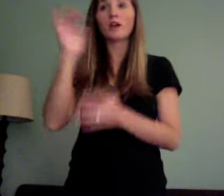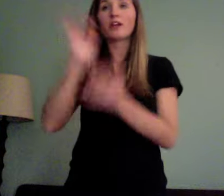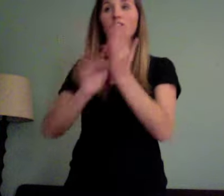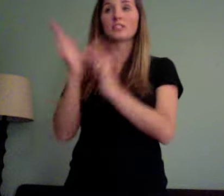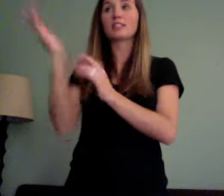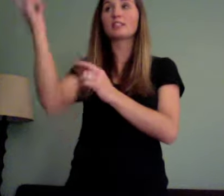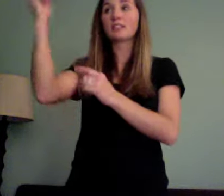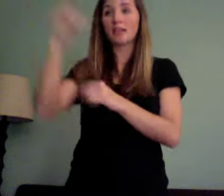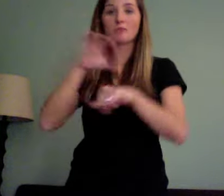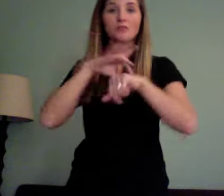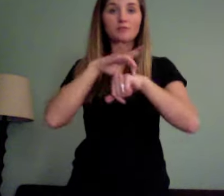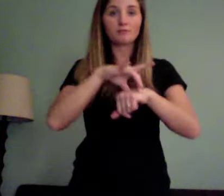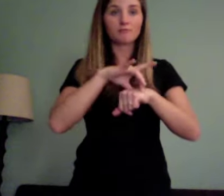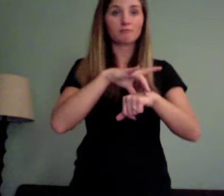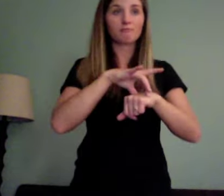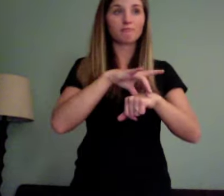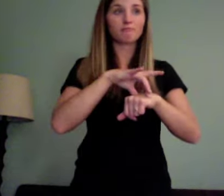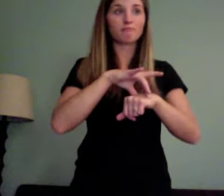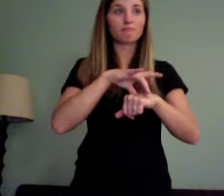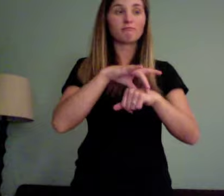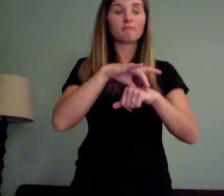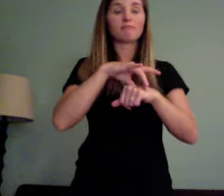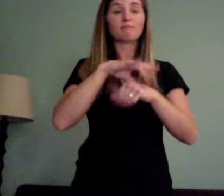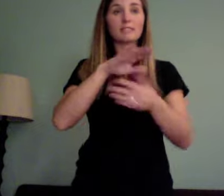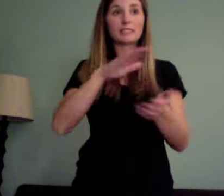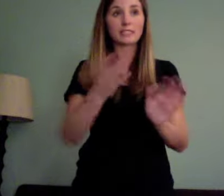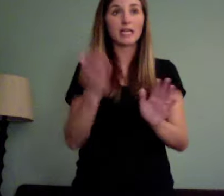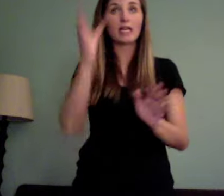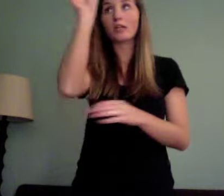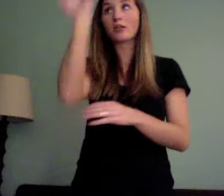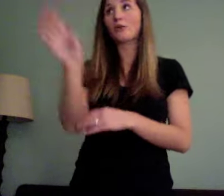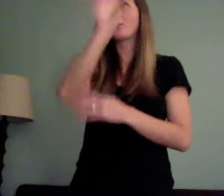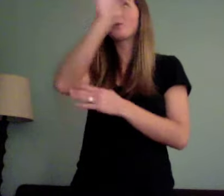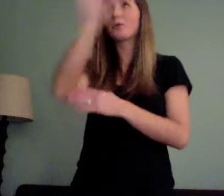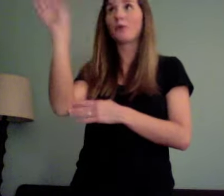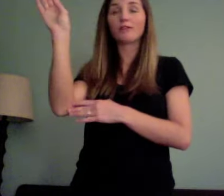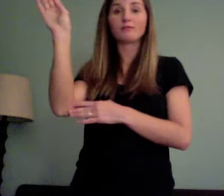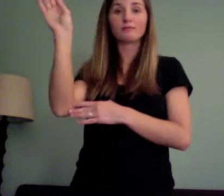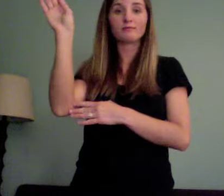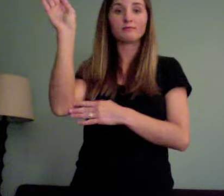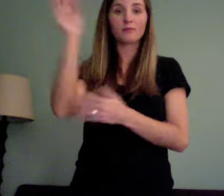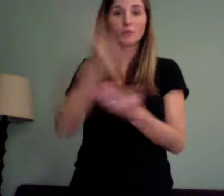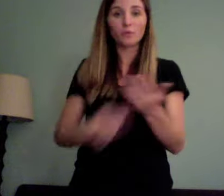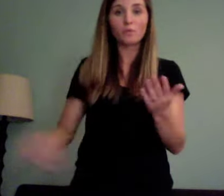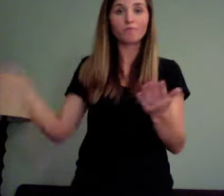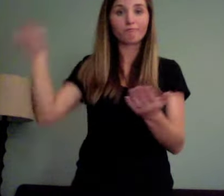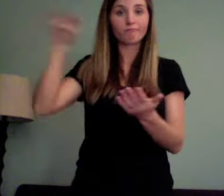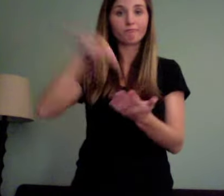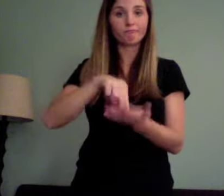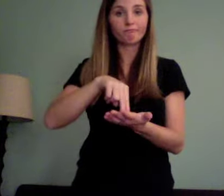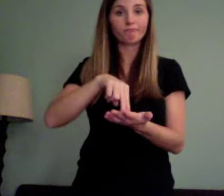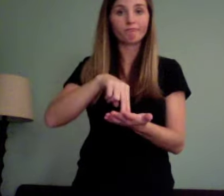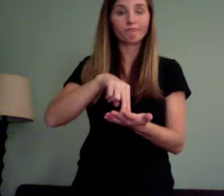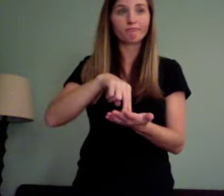He rose again from the dead. And he communicates that one simple message that failure isn't final. Forgiveness